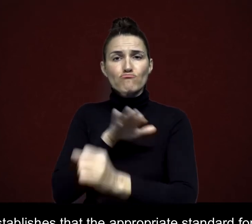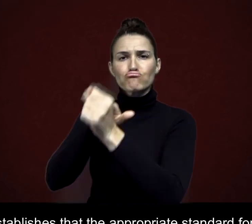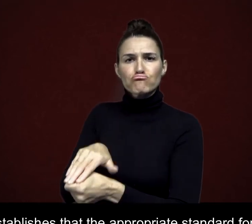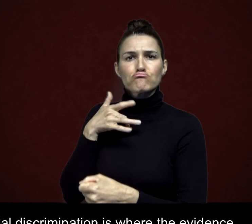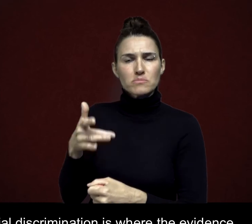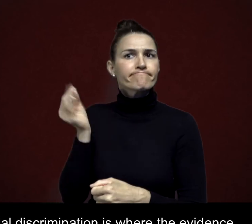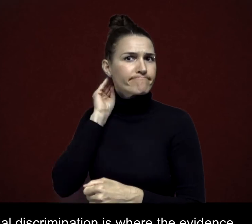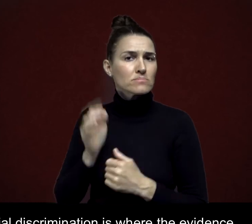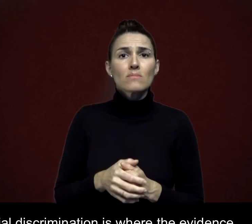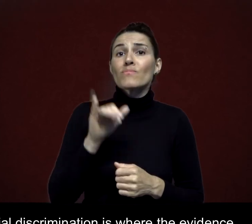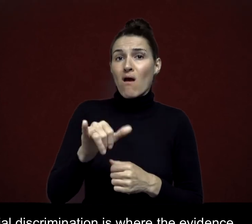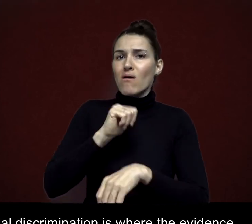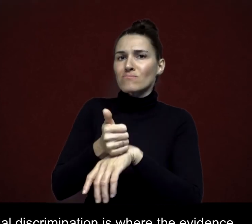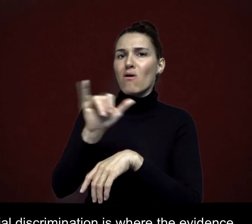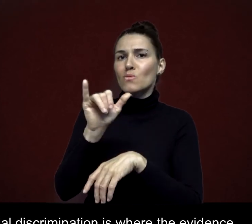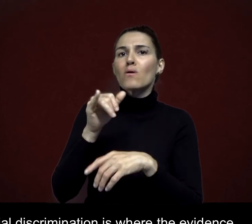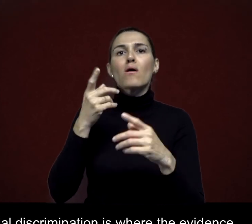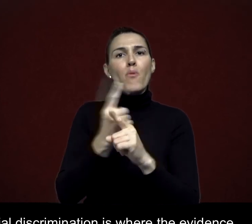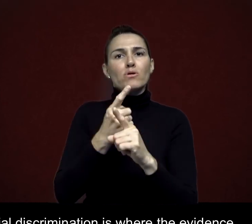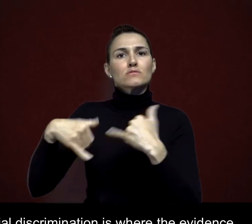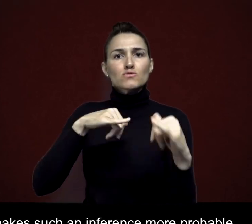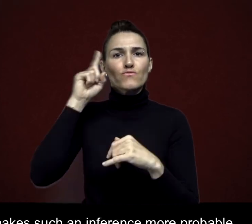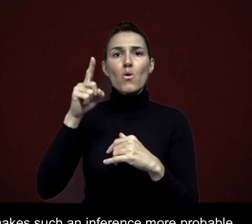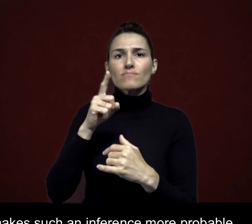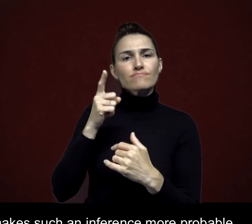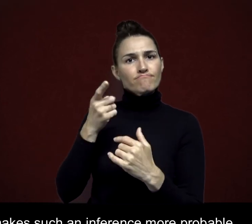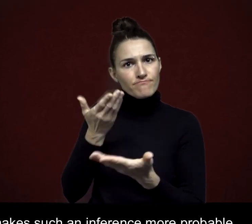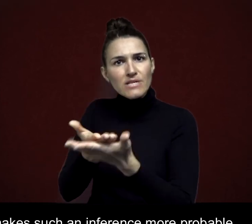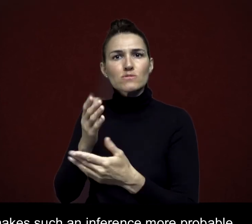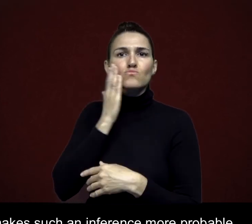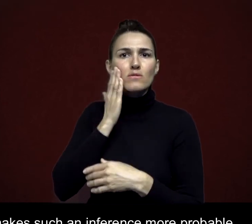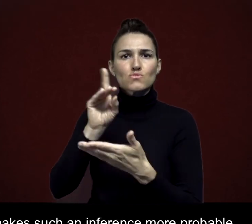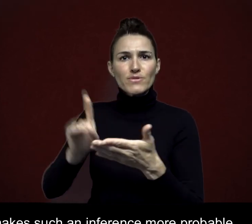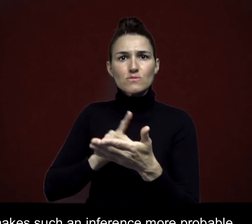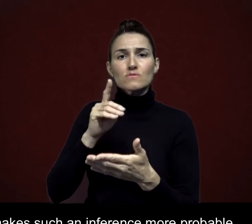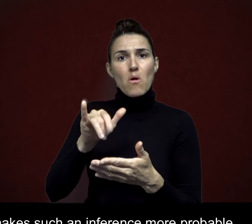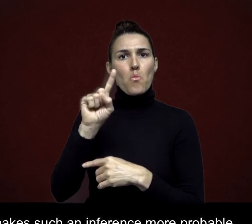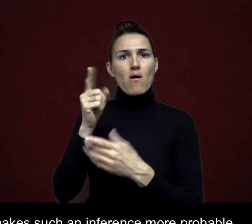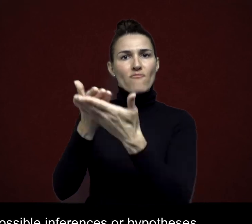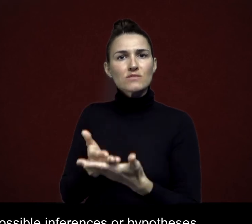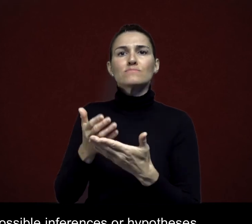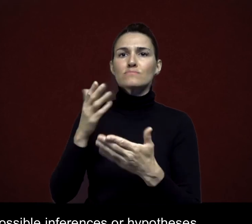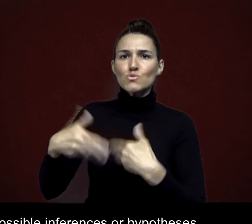standard for inferring racial discrimination is where the evidence presented makes such an inference more probable than other possible inferences